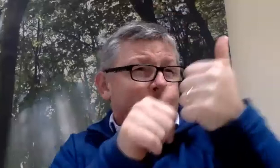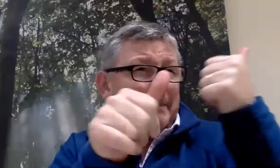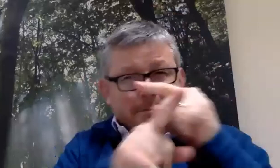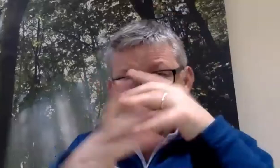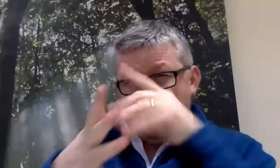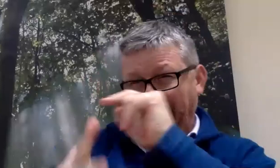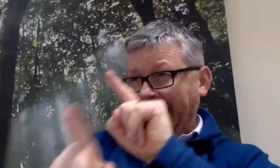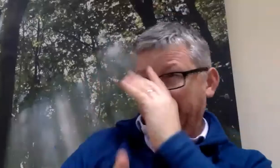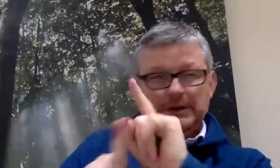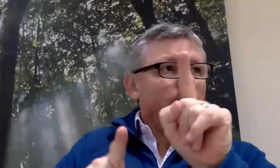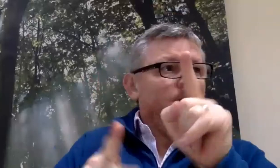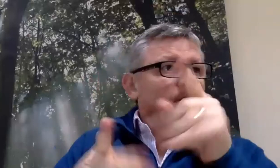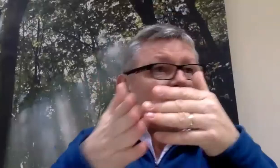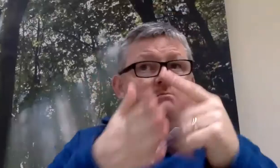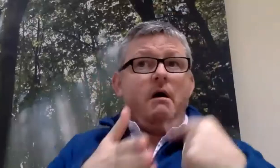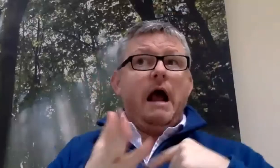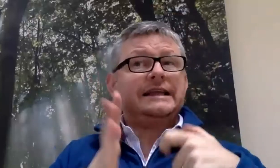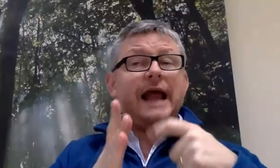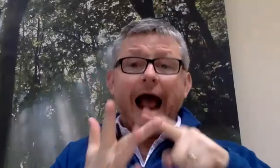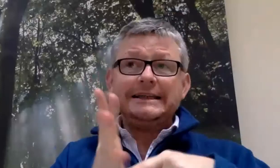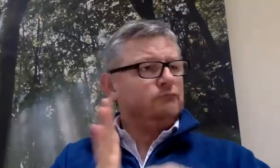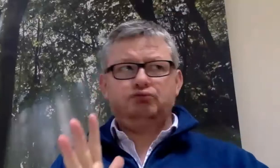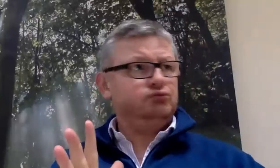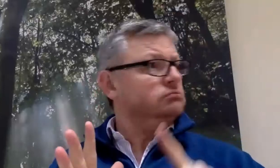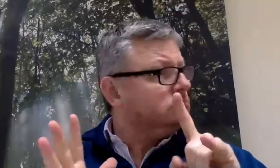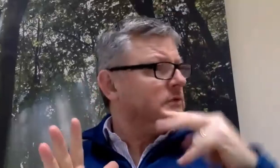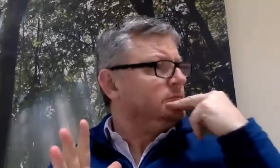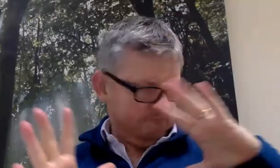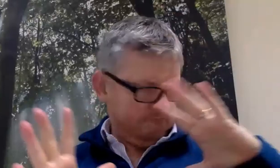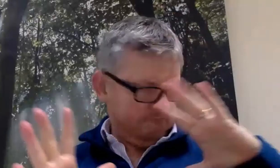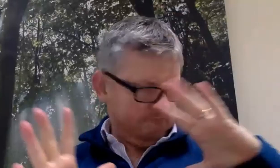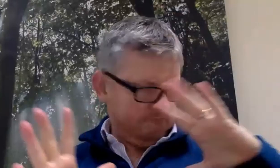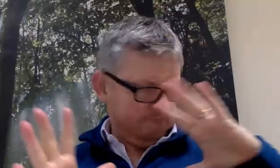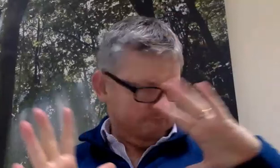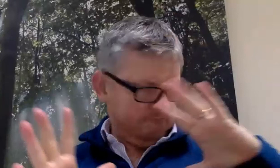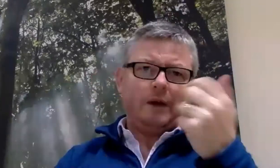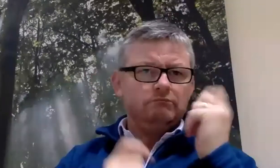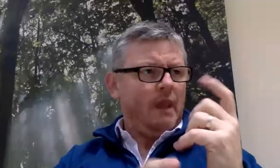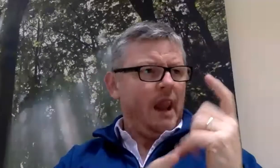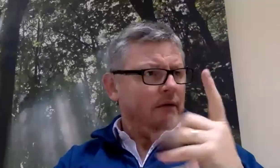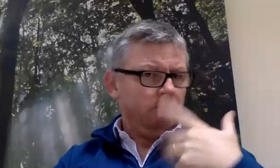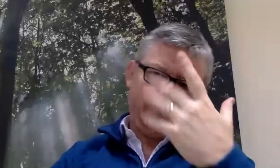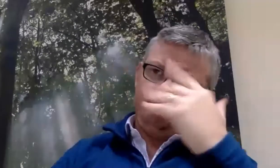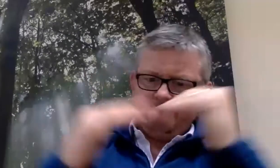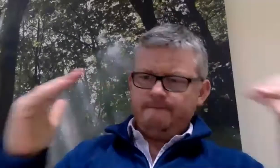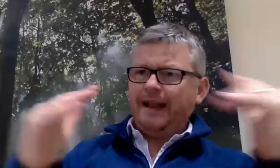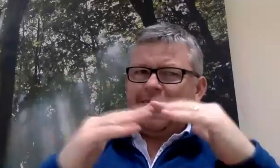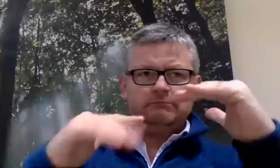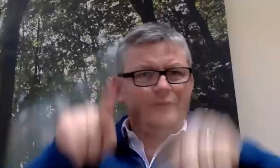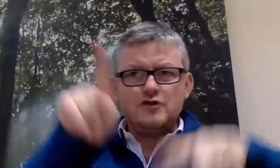as a barrier. And I'm not saying that there aren't similar barriers over here, but I can certainly speak for ITV